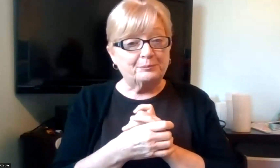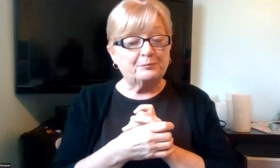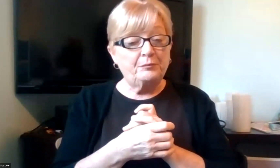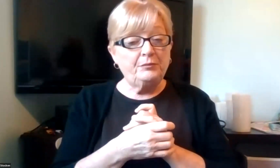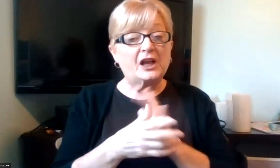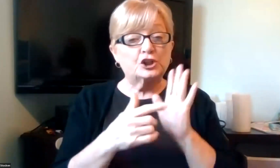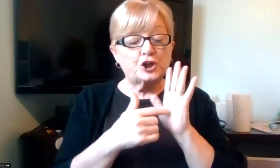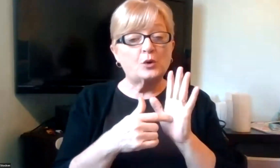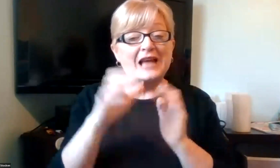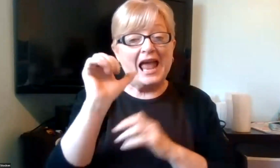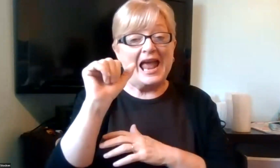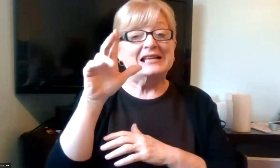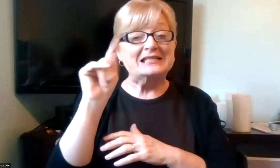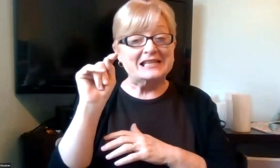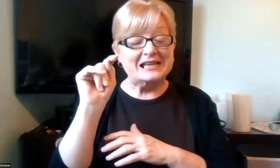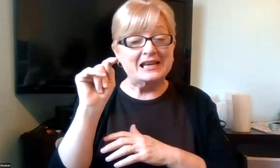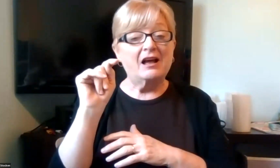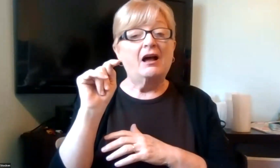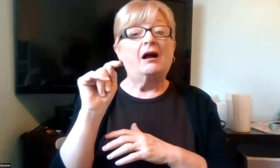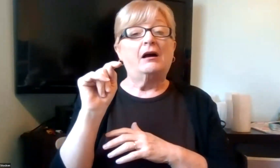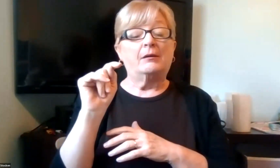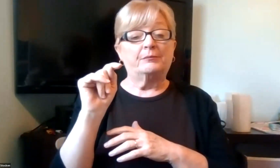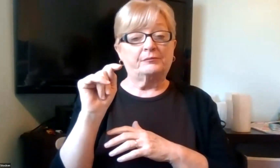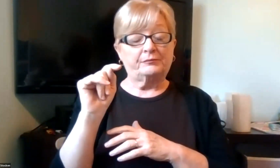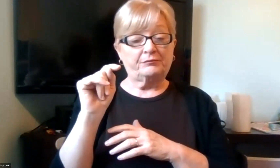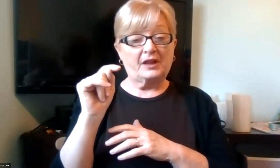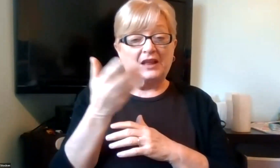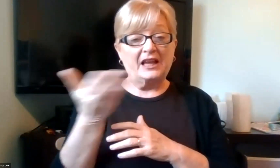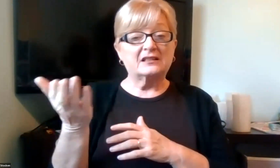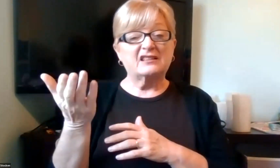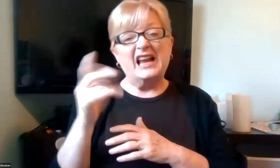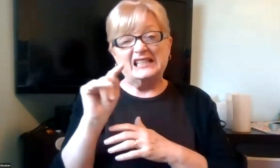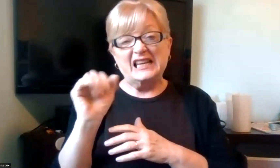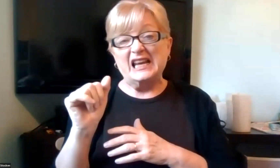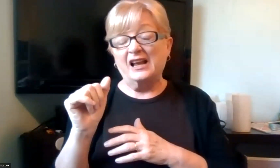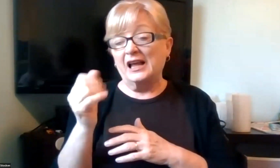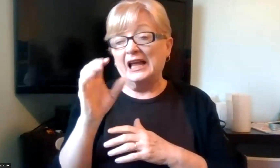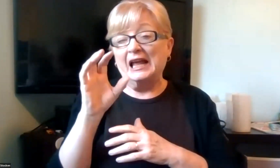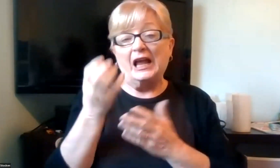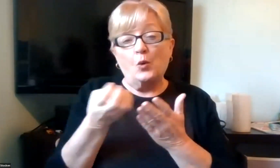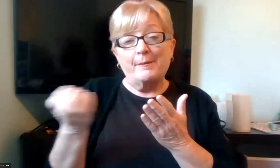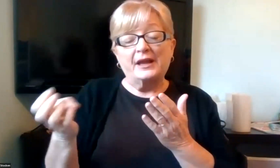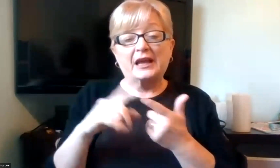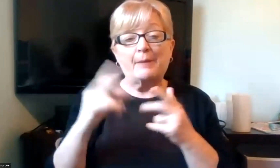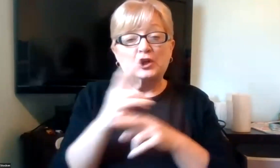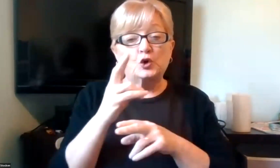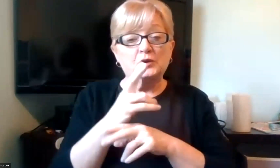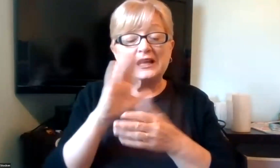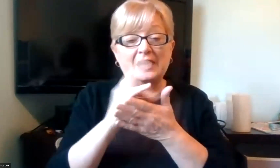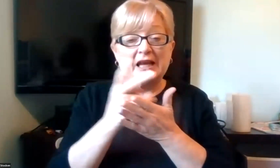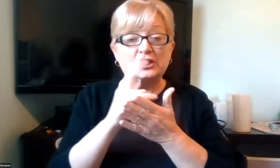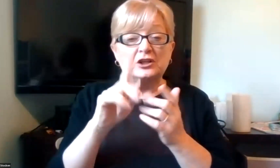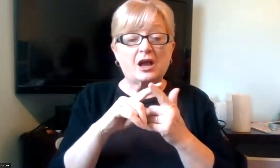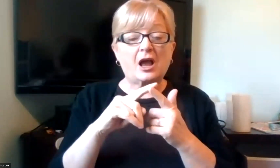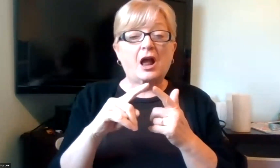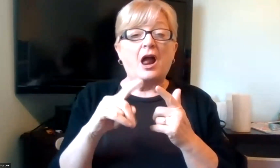that can be used in the kitchen to do for this video that I created about a year ago. I highlighted a